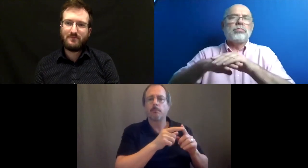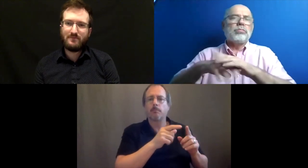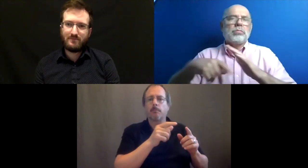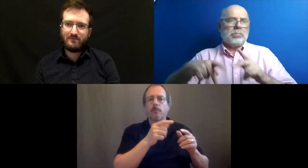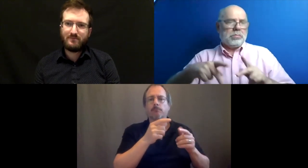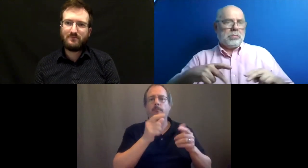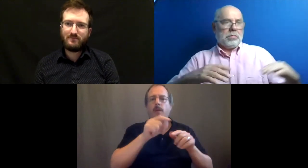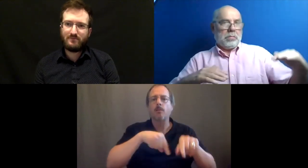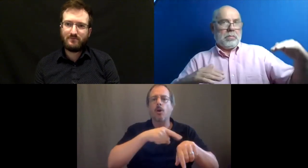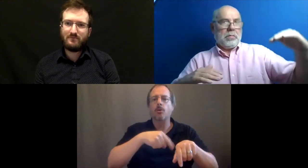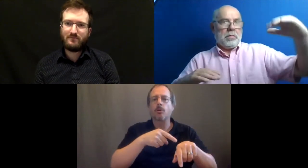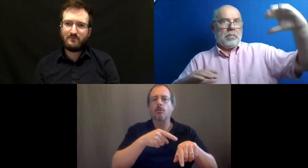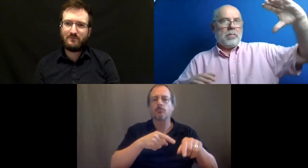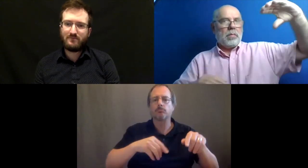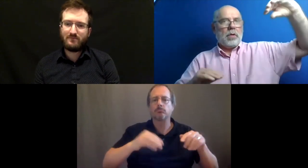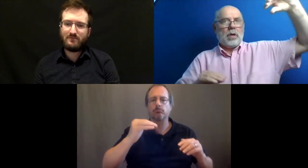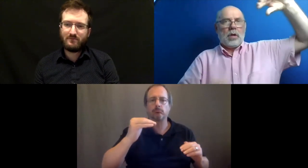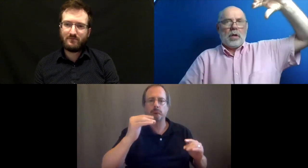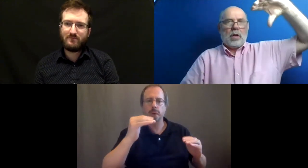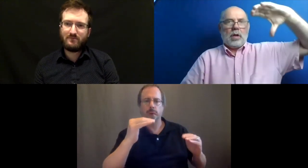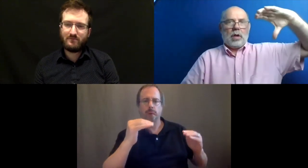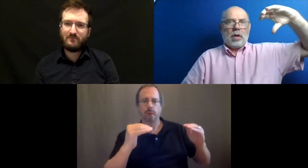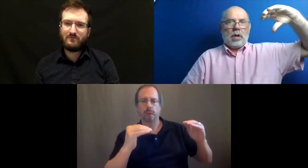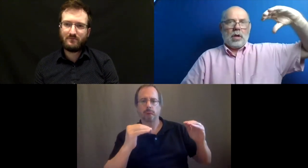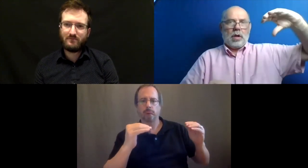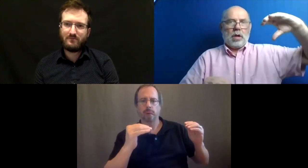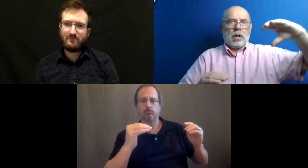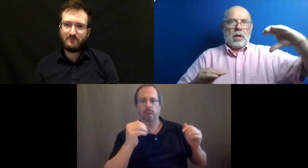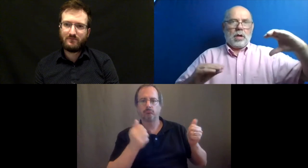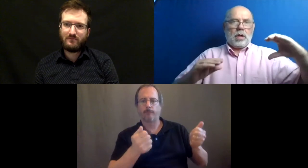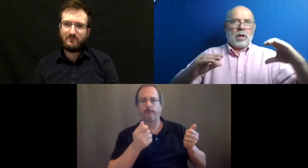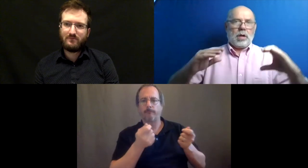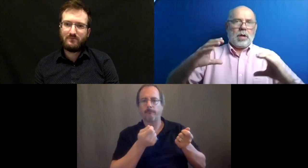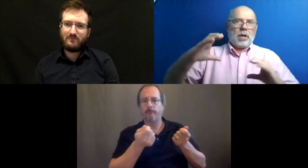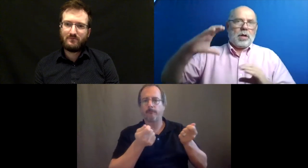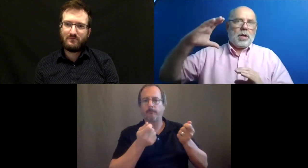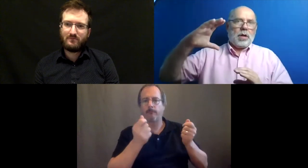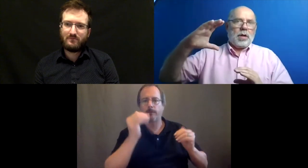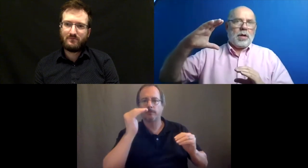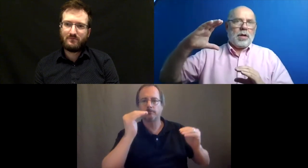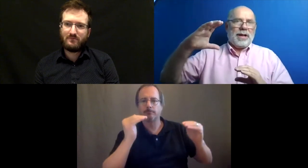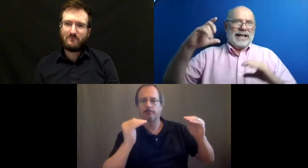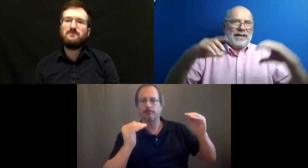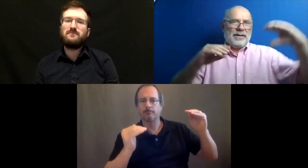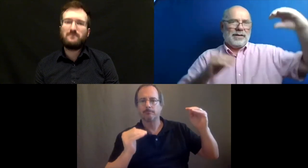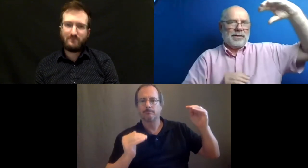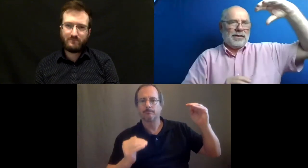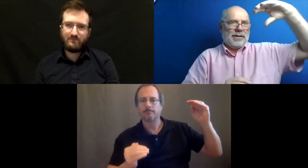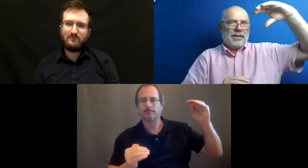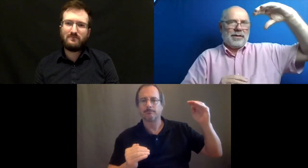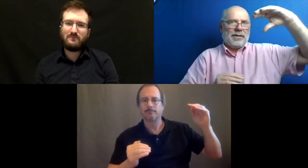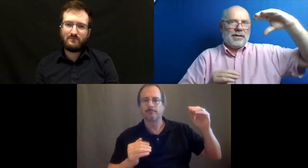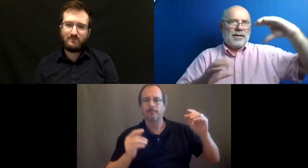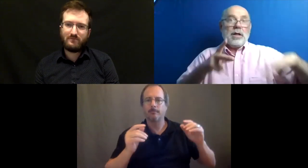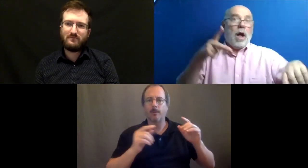and allowing them to work up to 20 hours a week. And then as the employment